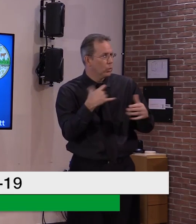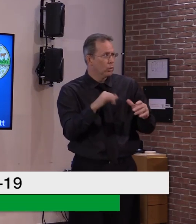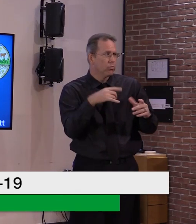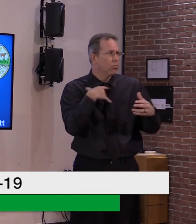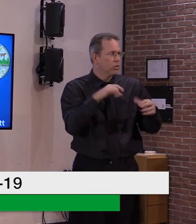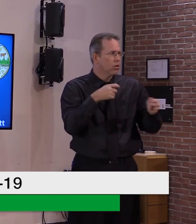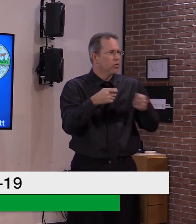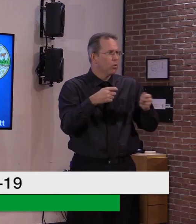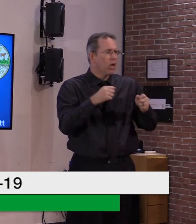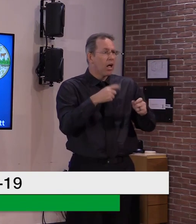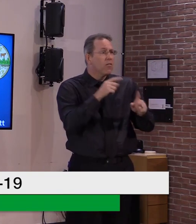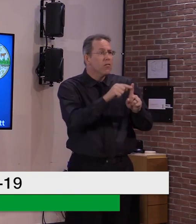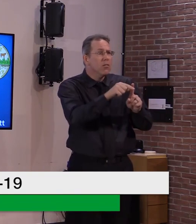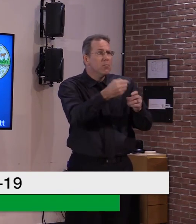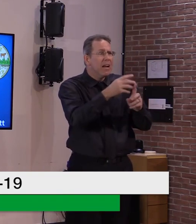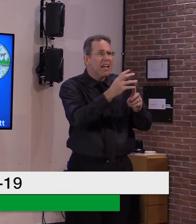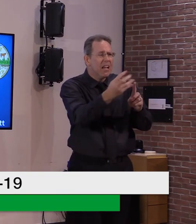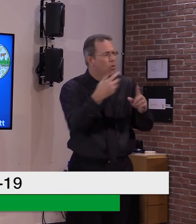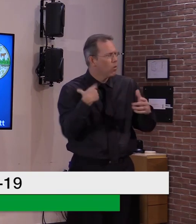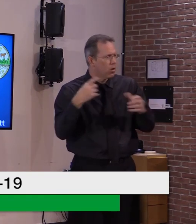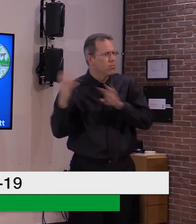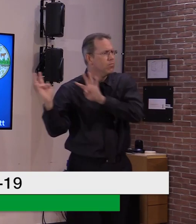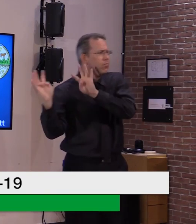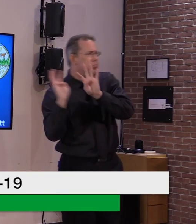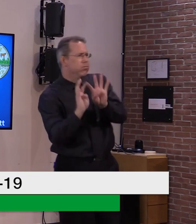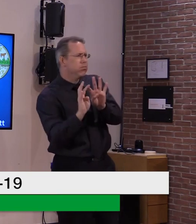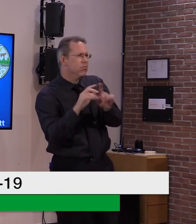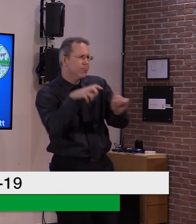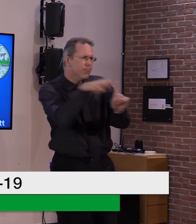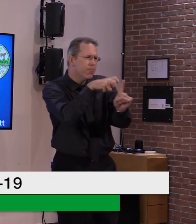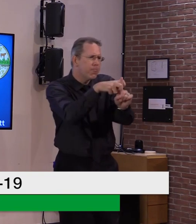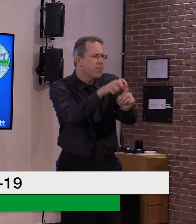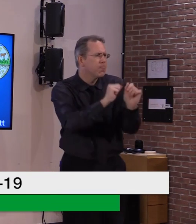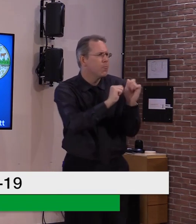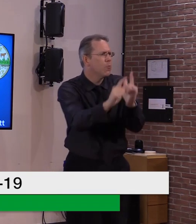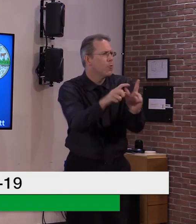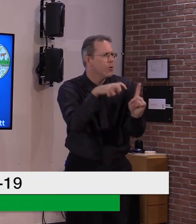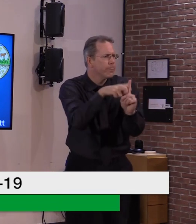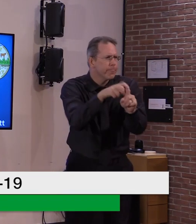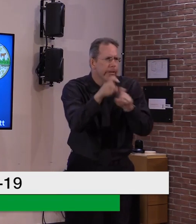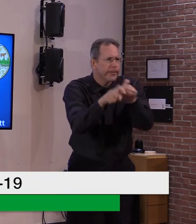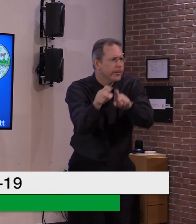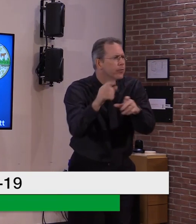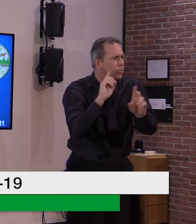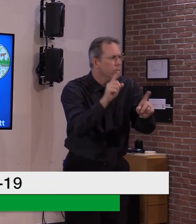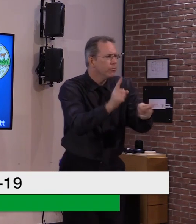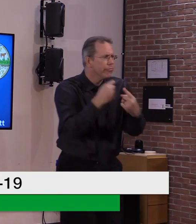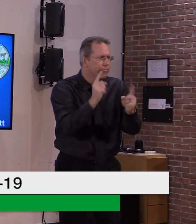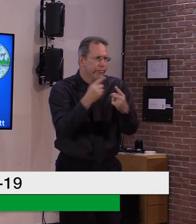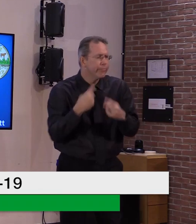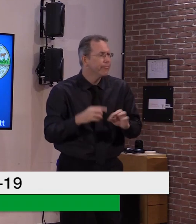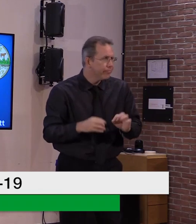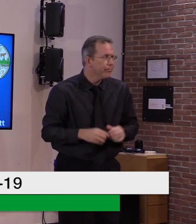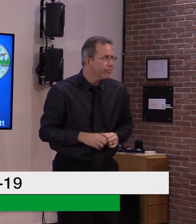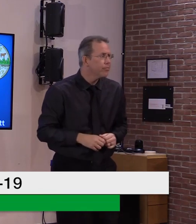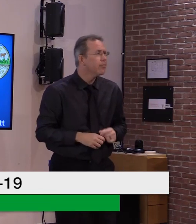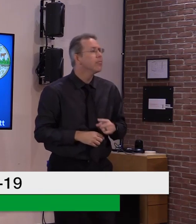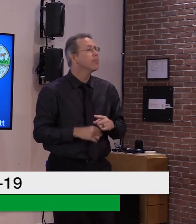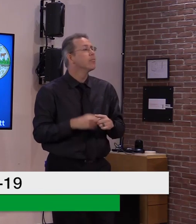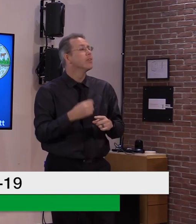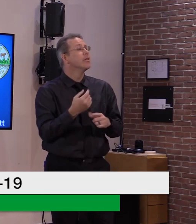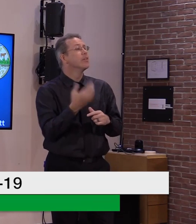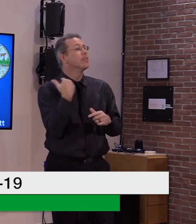people because yesterday the cdc came out with new guidelines regarding how states